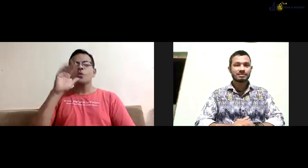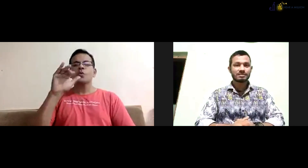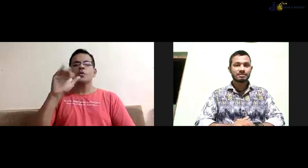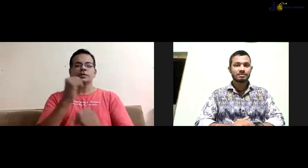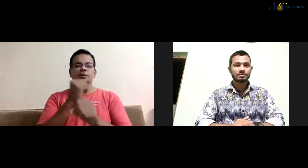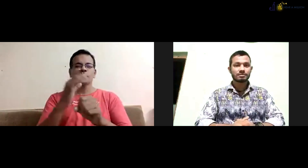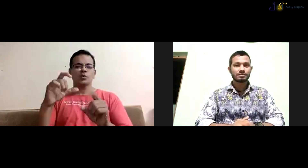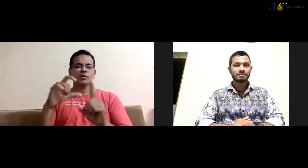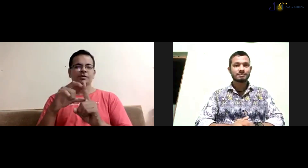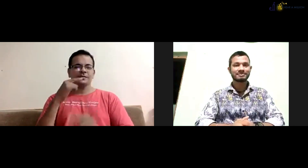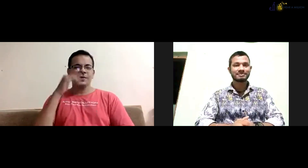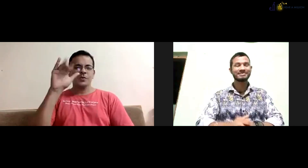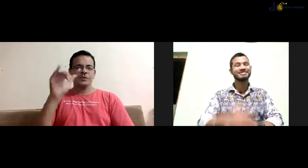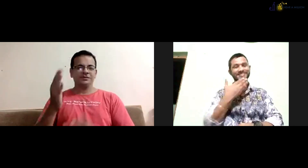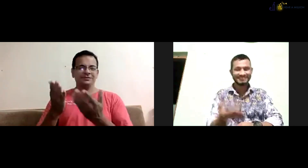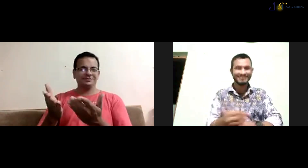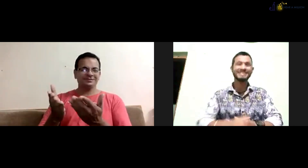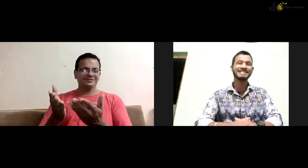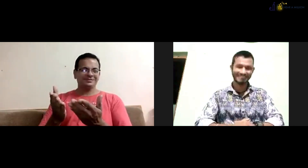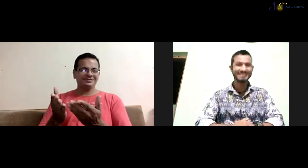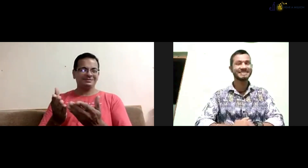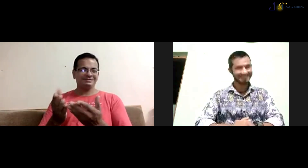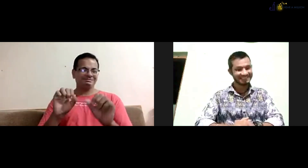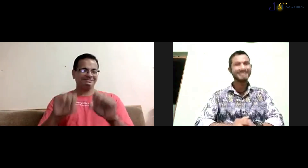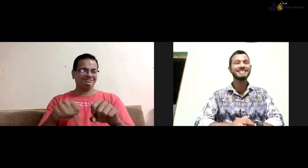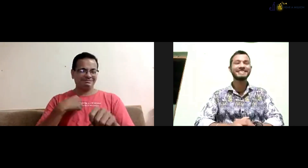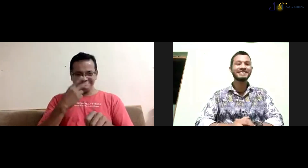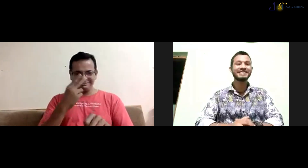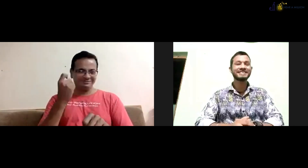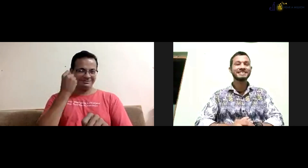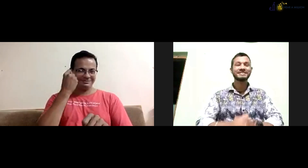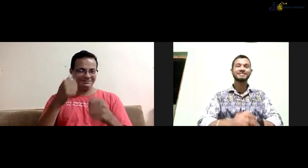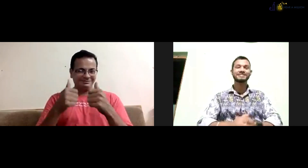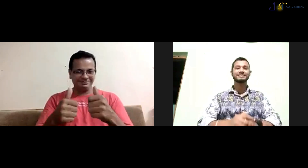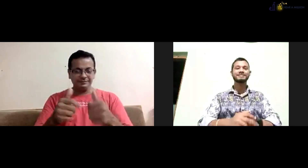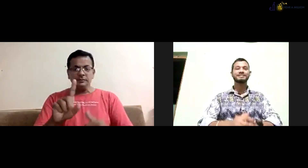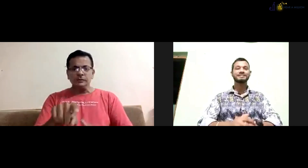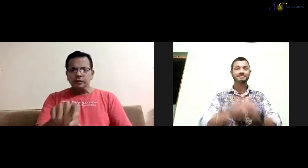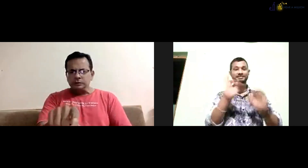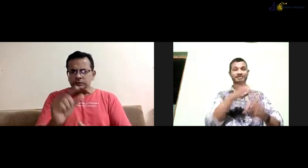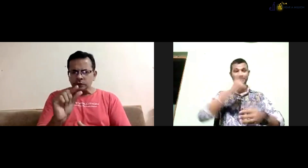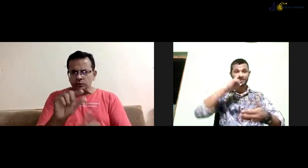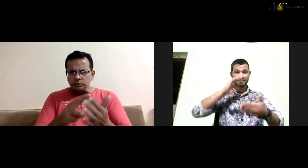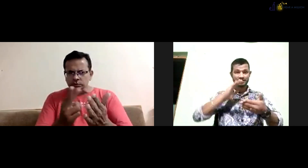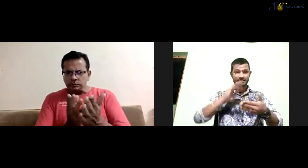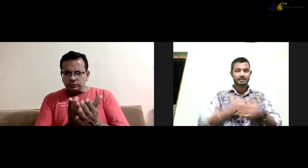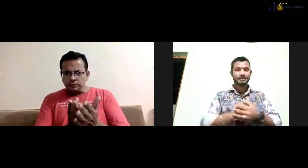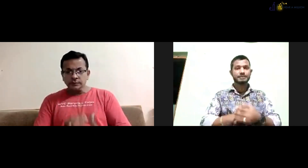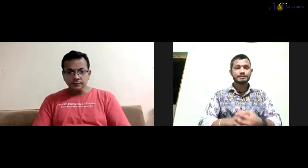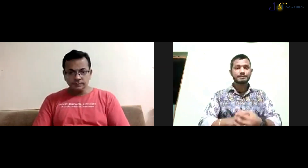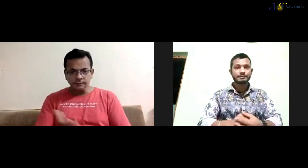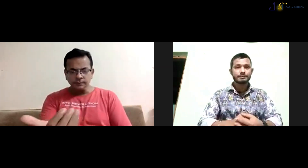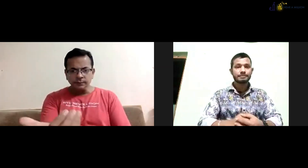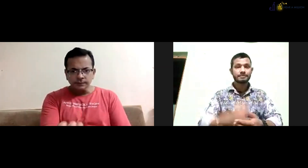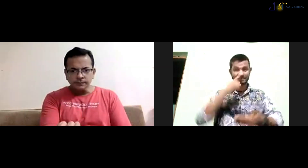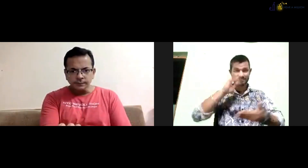working, So can you your wife is a god for you, right? Yes, true. We could understand how your wife